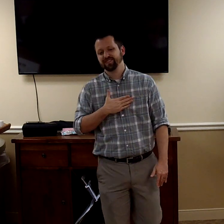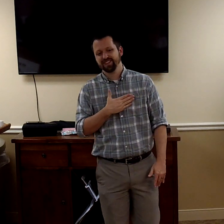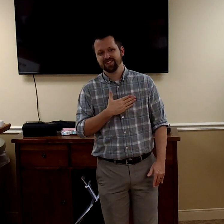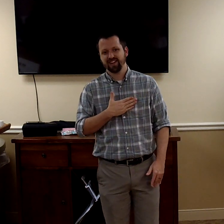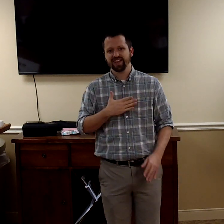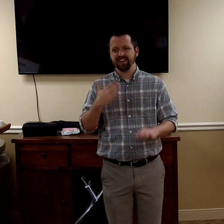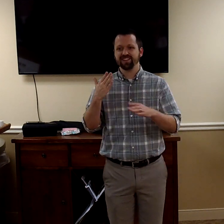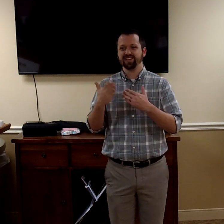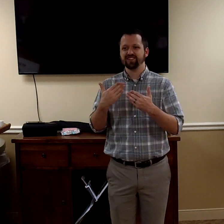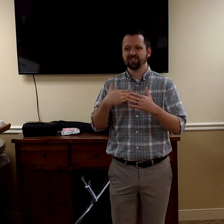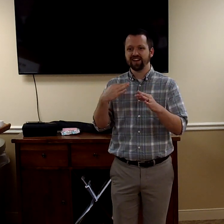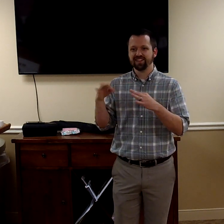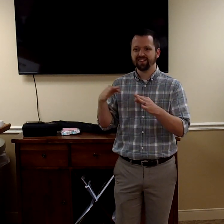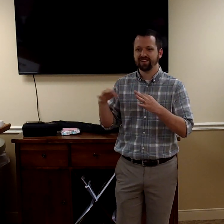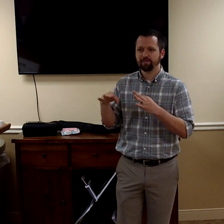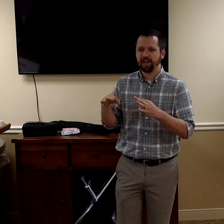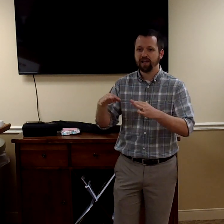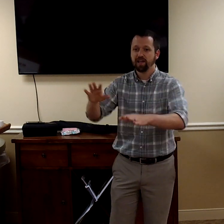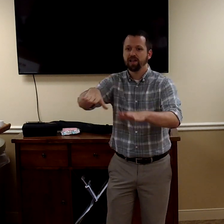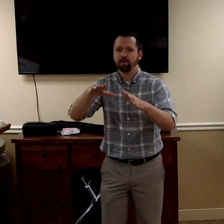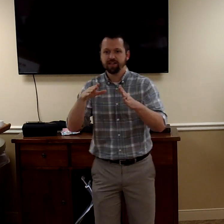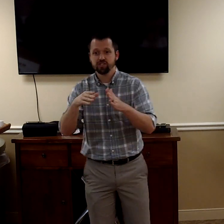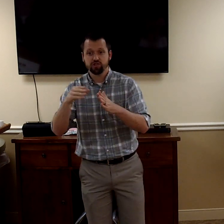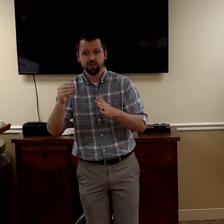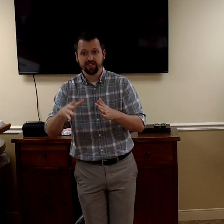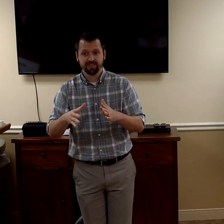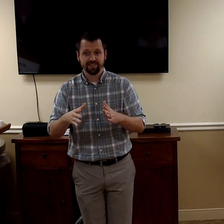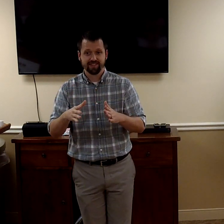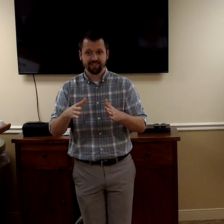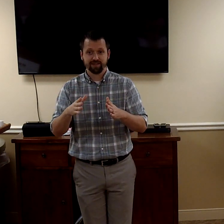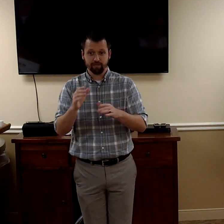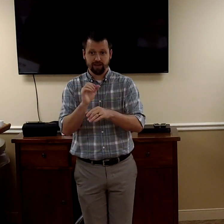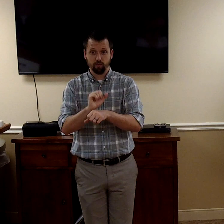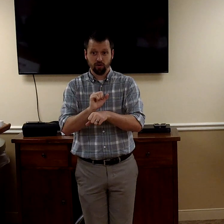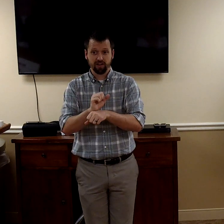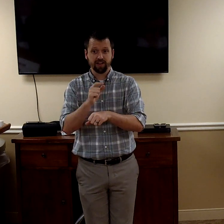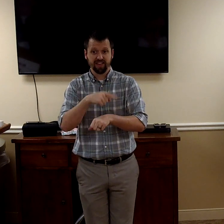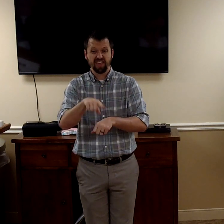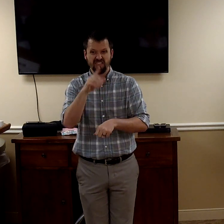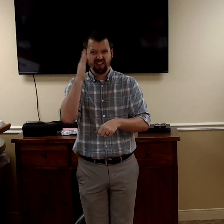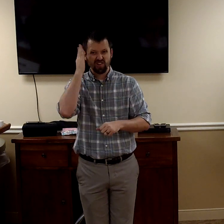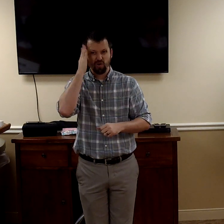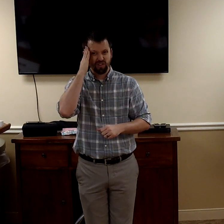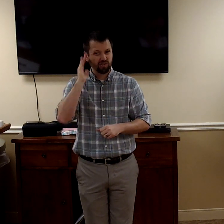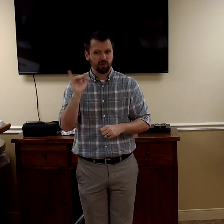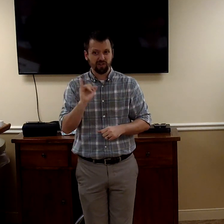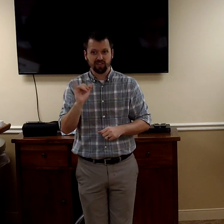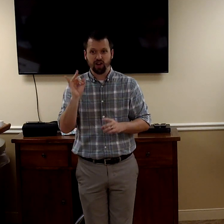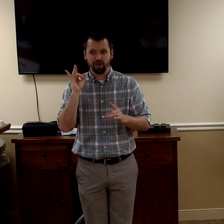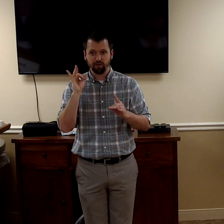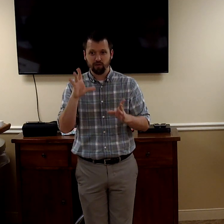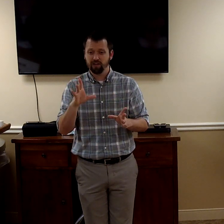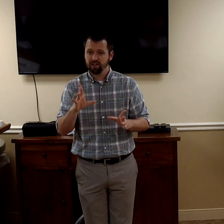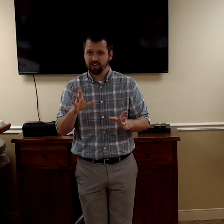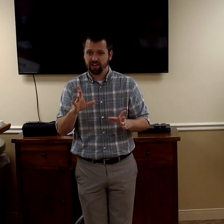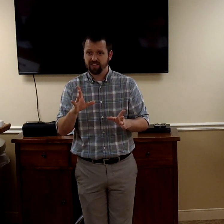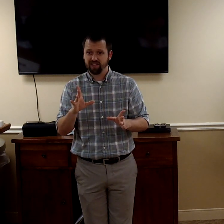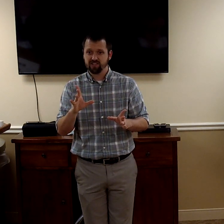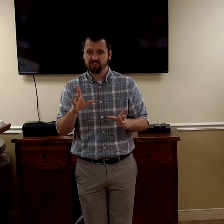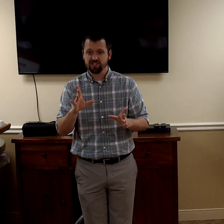So I get easily distracted. And my students at work, they know it too. It's awful. Because